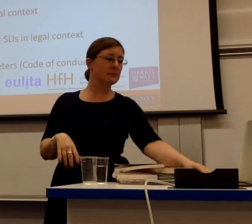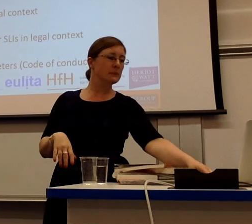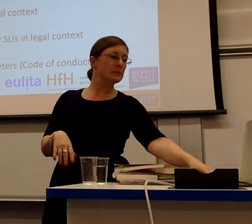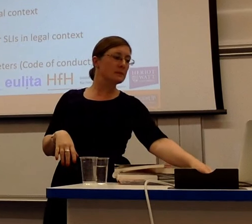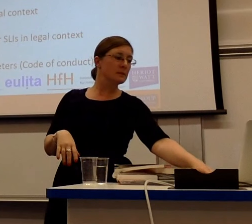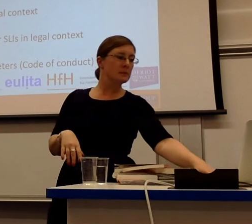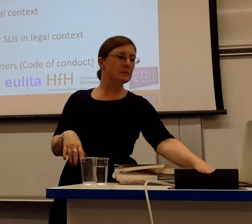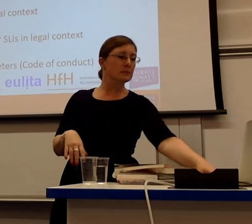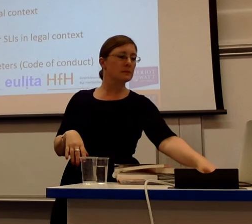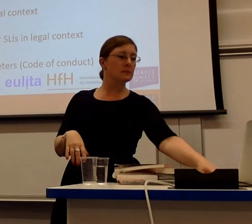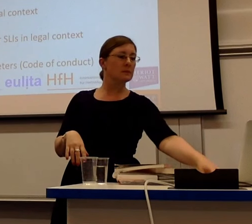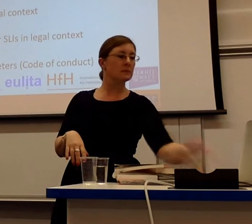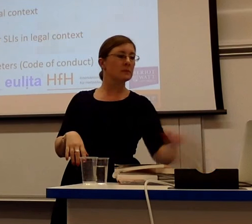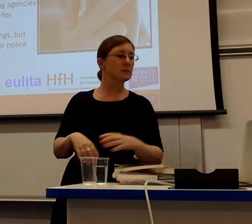for all interpreting sectors.